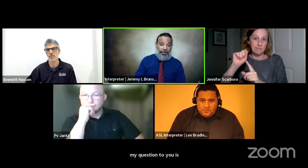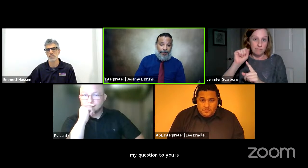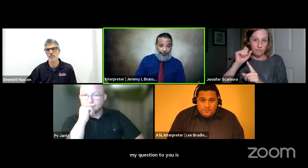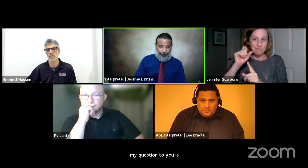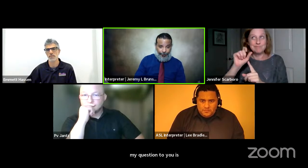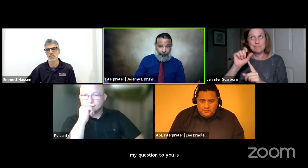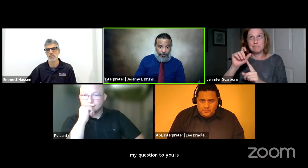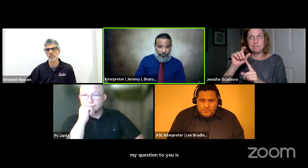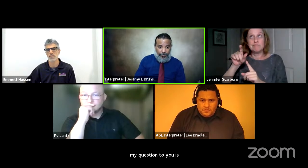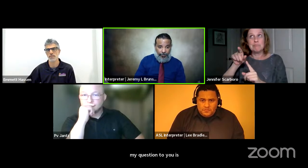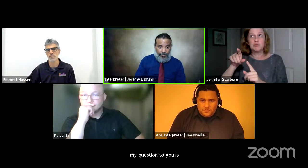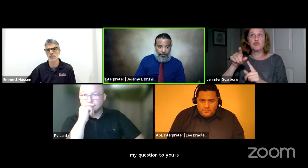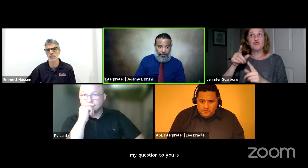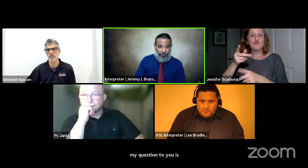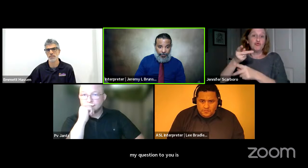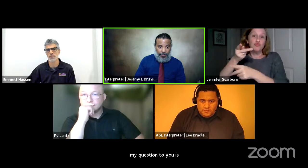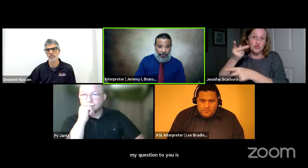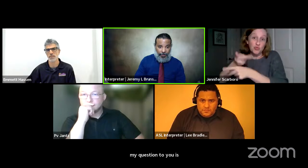probation,